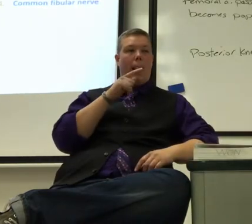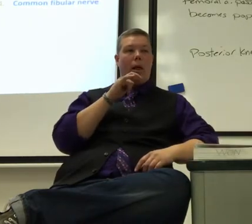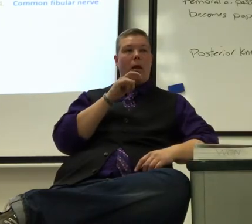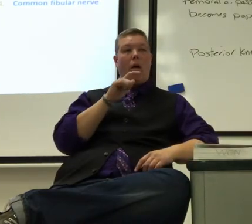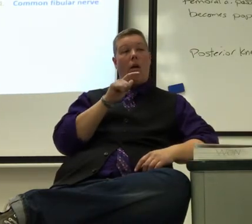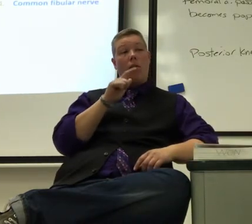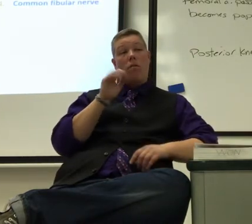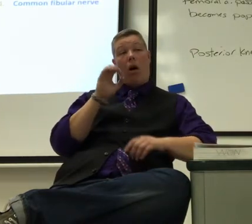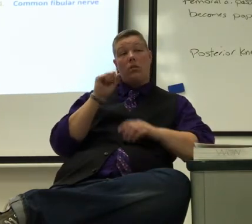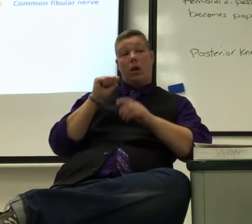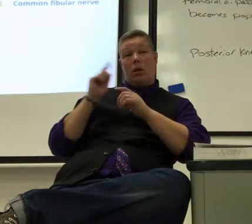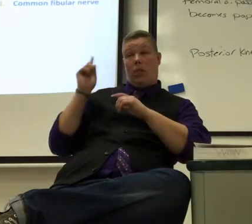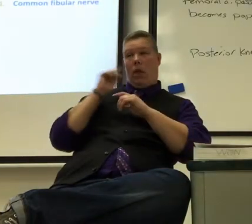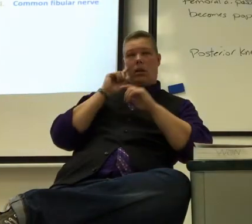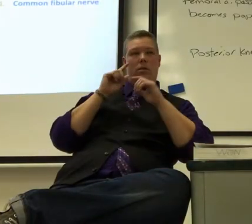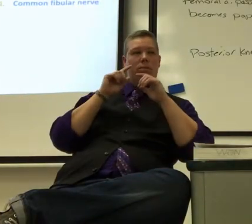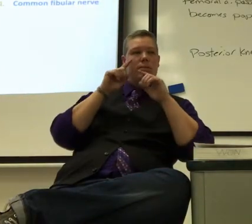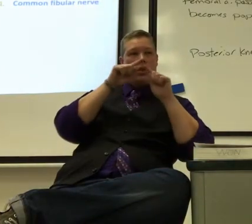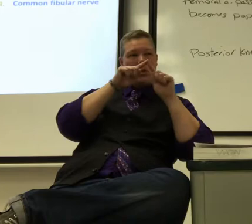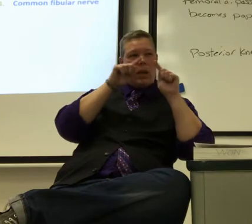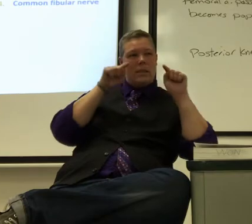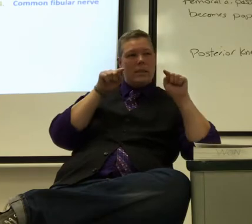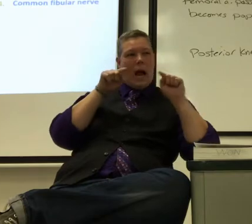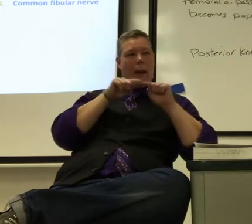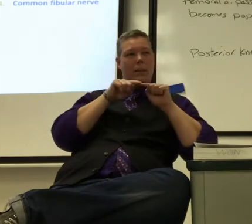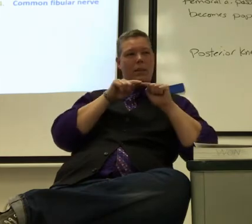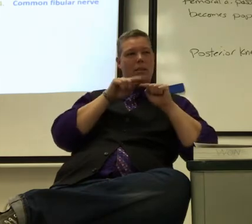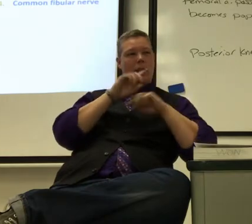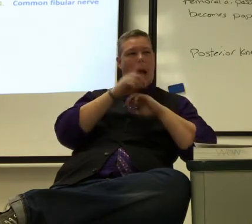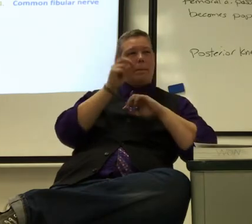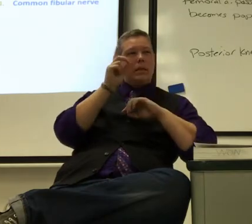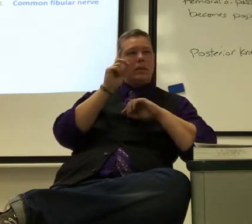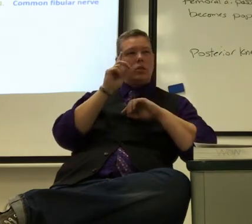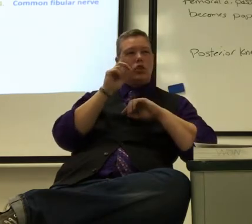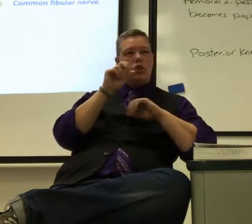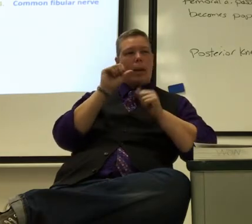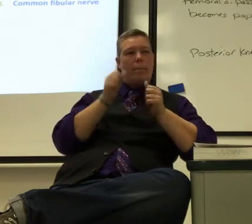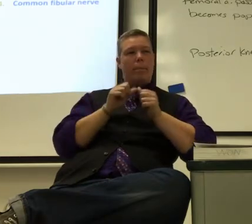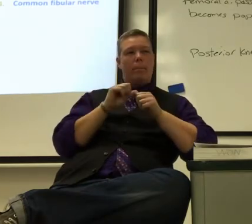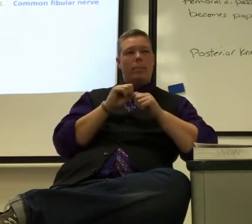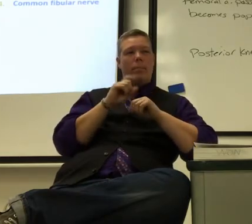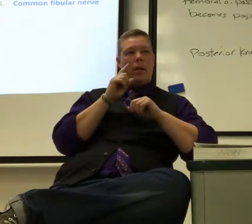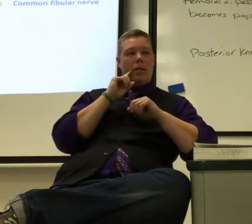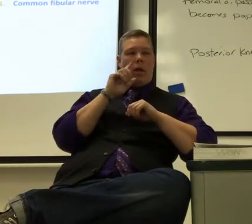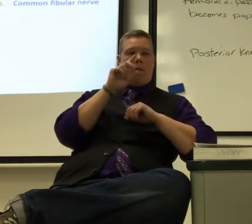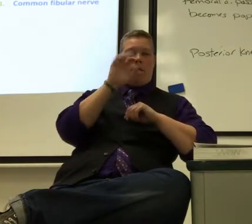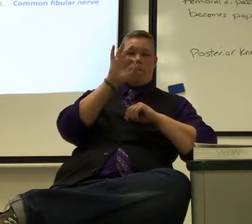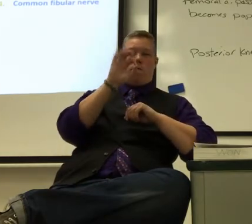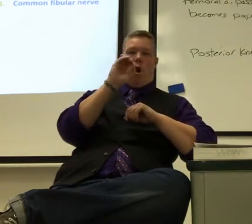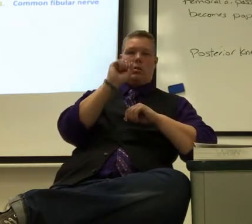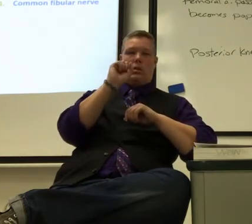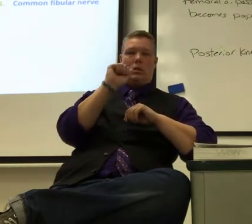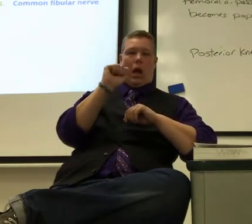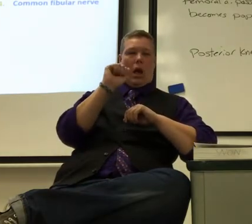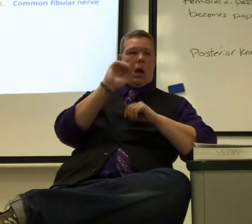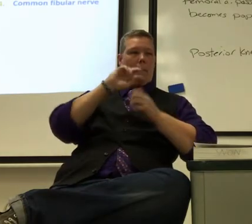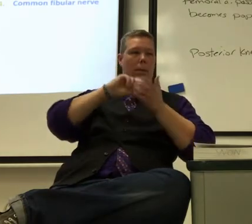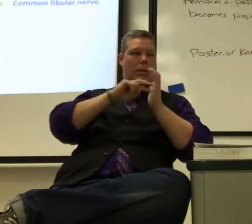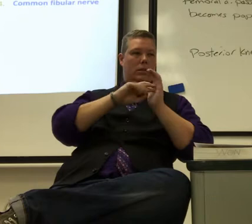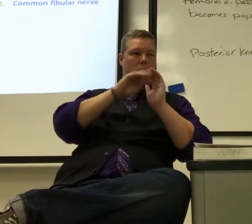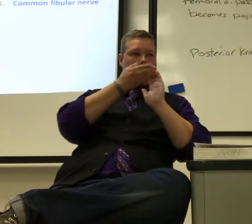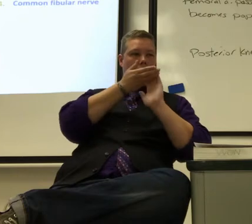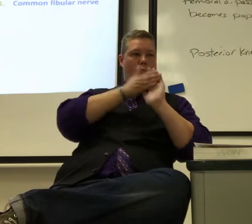diamond-shaped depressed little depression. That's what fossa means, depression. I won't have you identify the